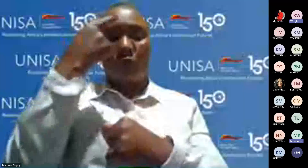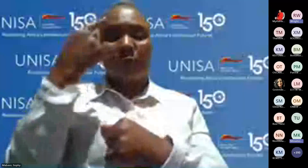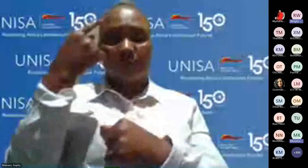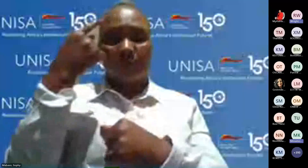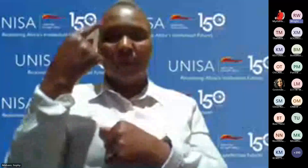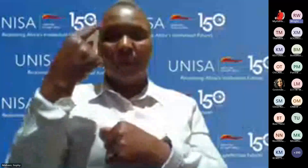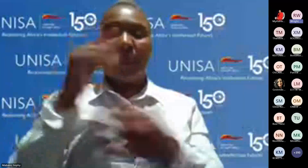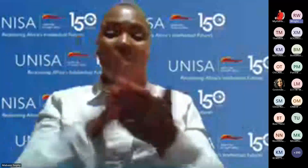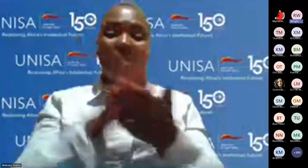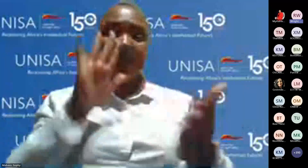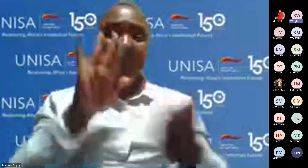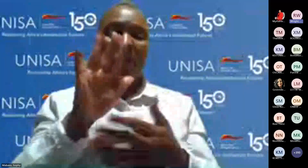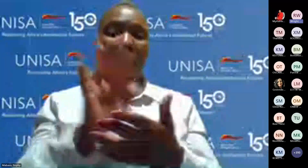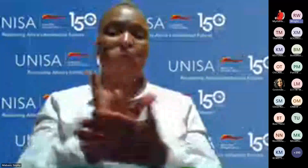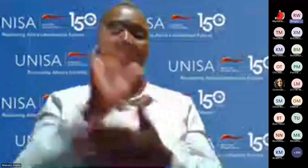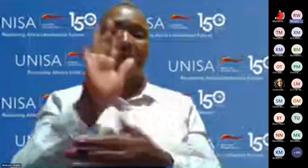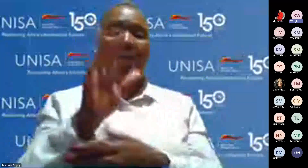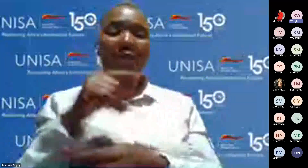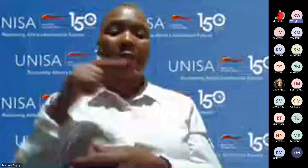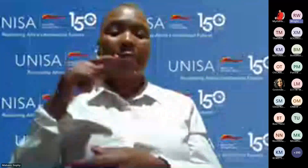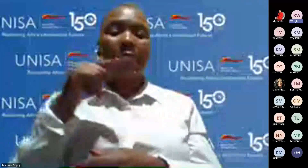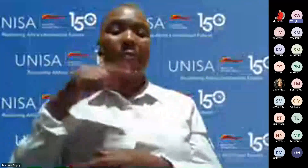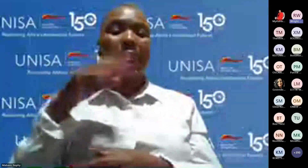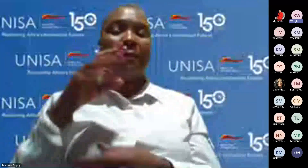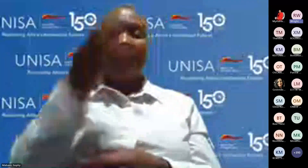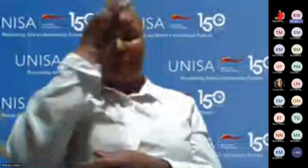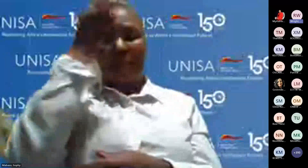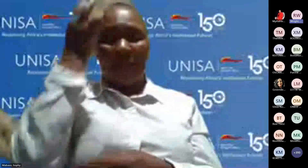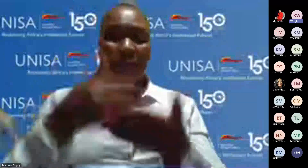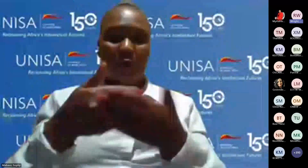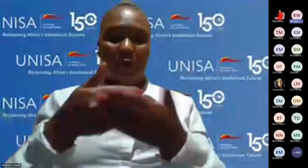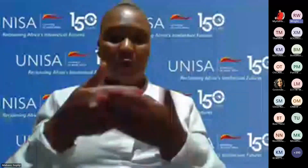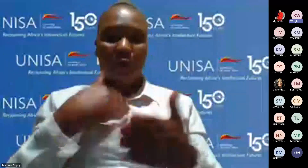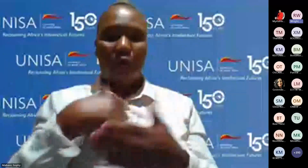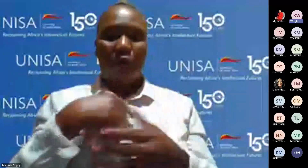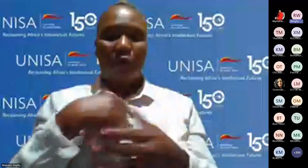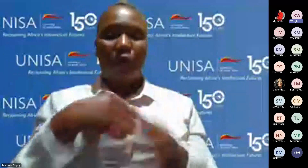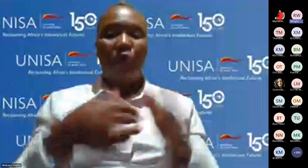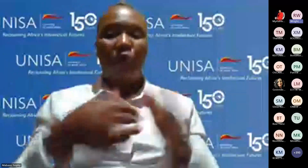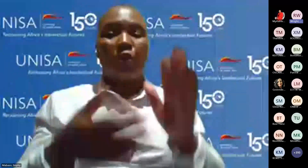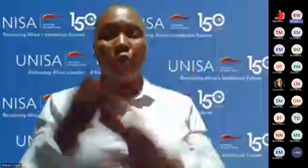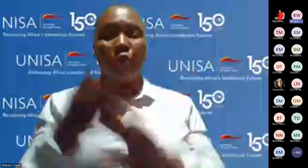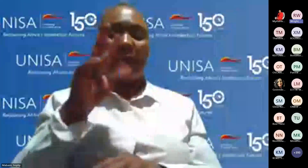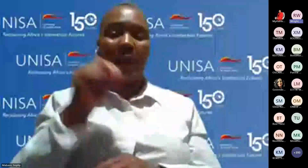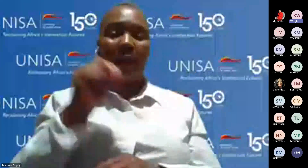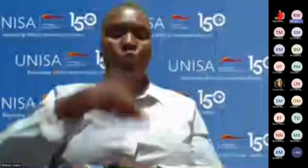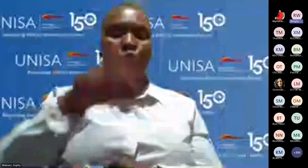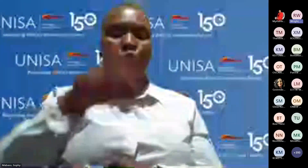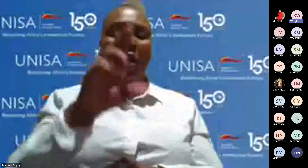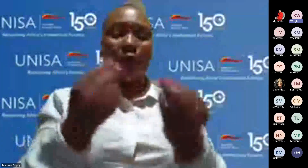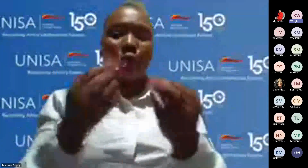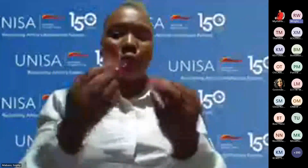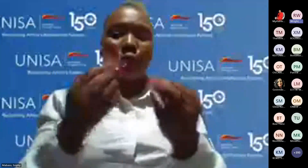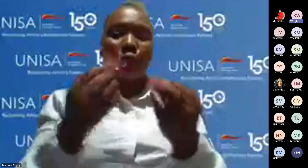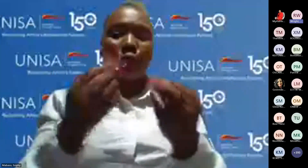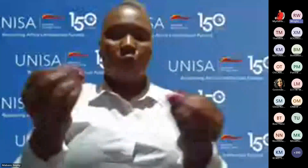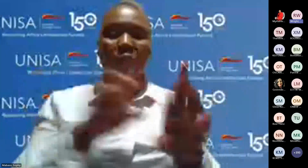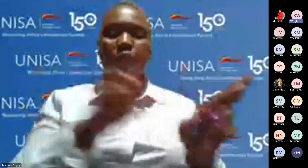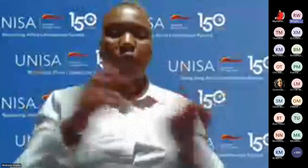15 minutes before the exam starts, you can actually go and scan the QR code already so that you are ready with the Invigilator